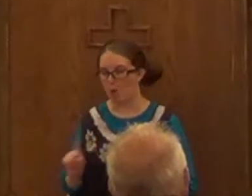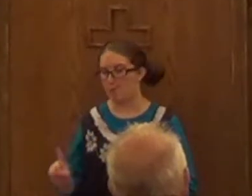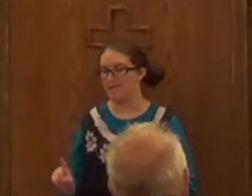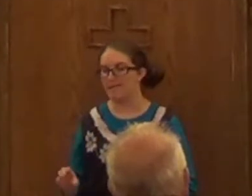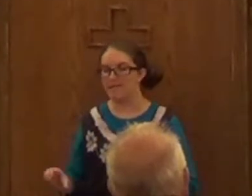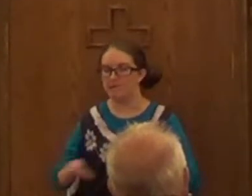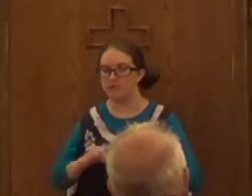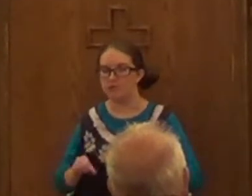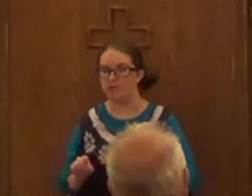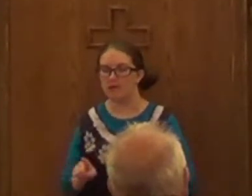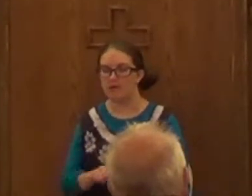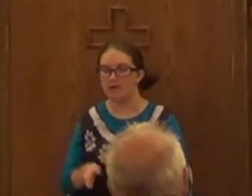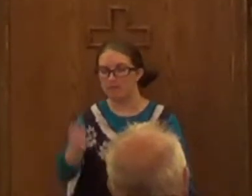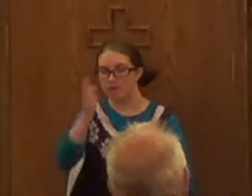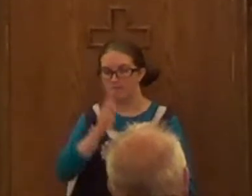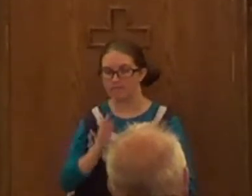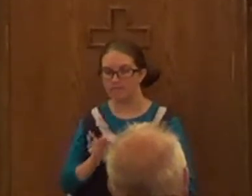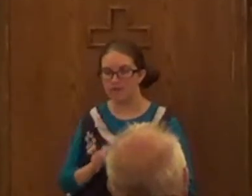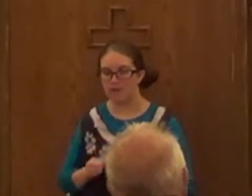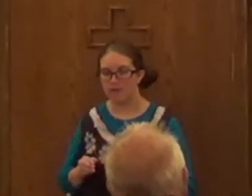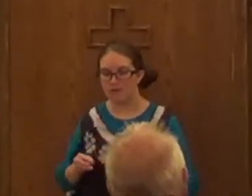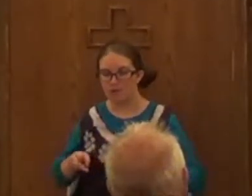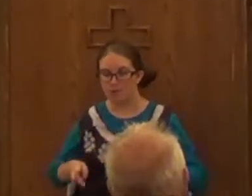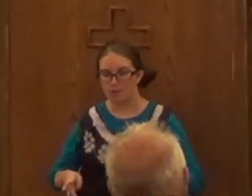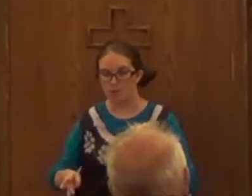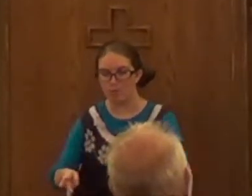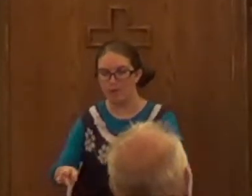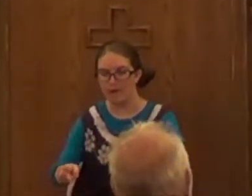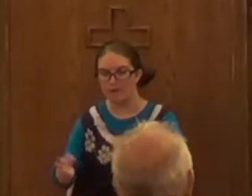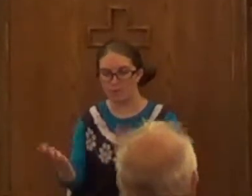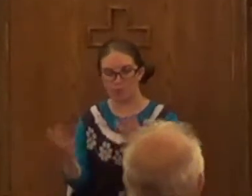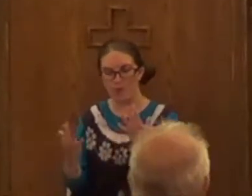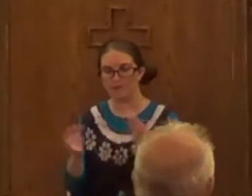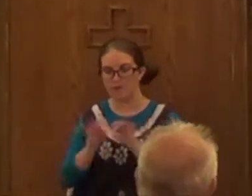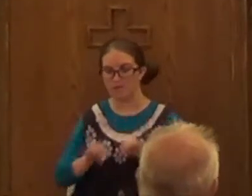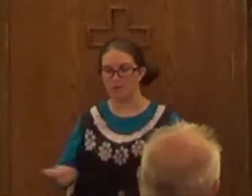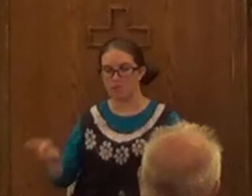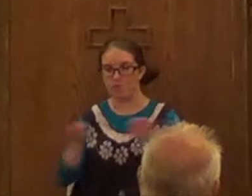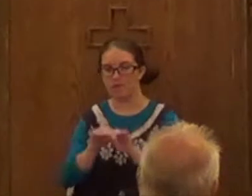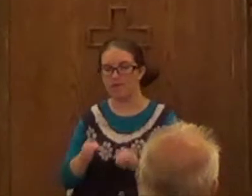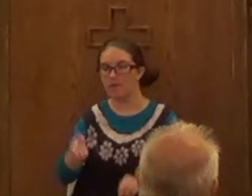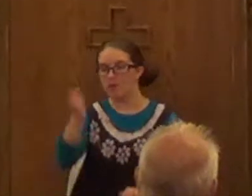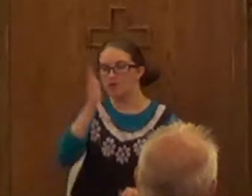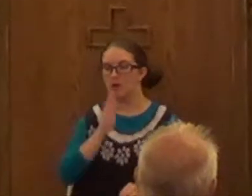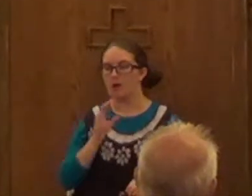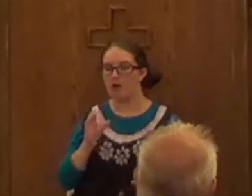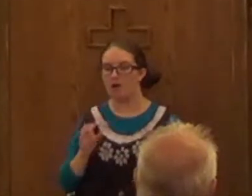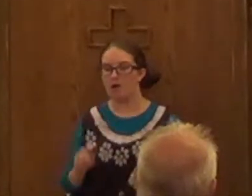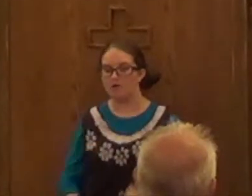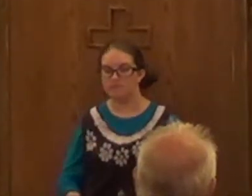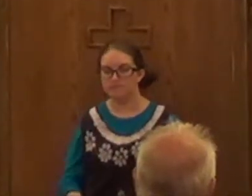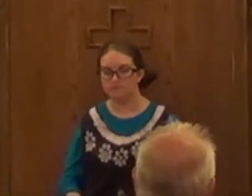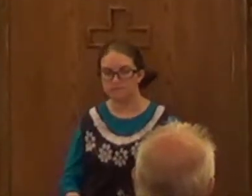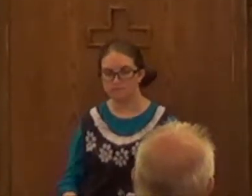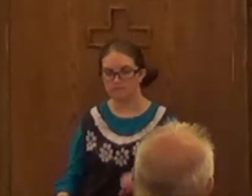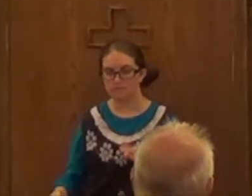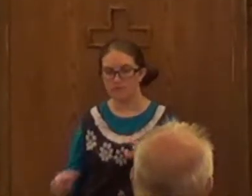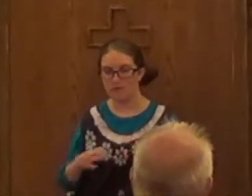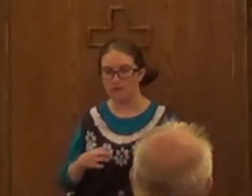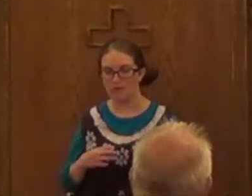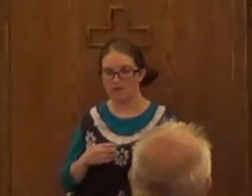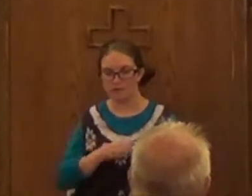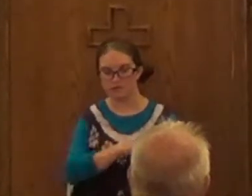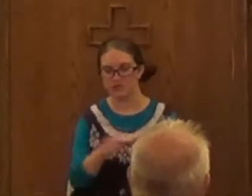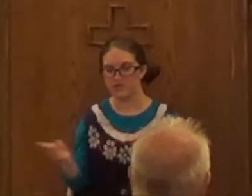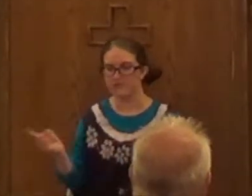can. Can I tell you the way it's going to be worth it? When God does it, it's going to be done like nobody else can do